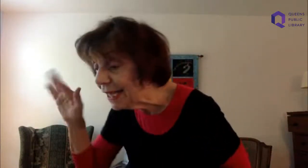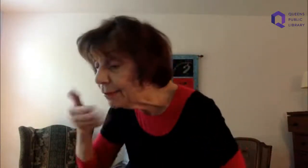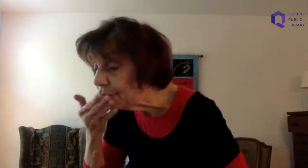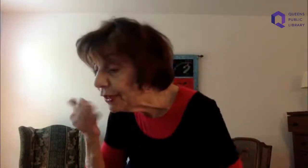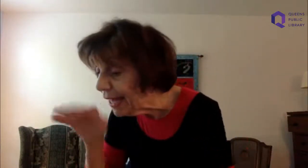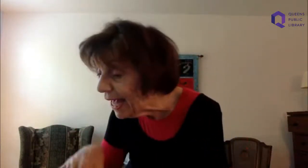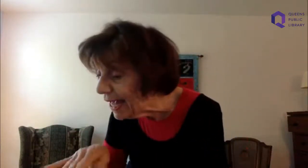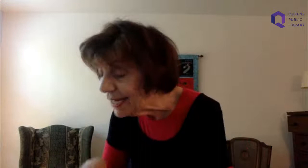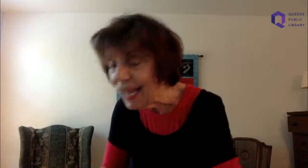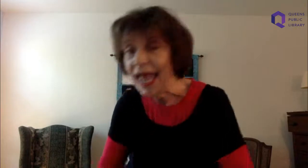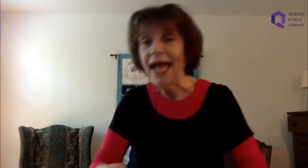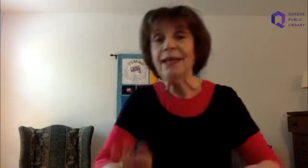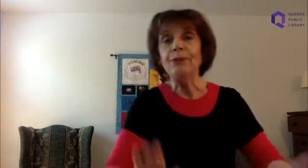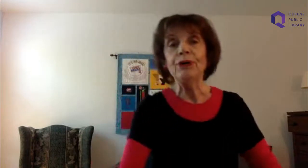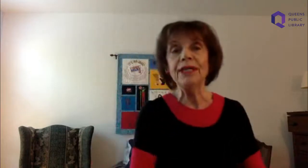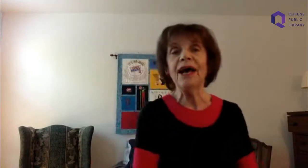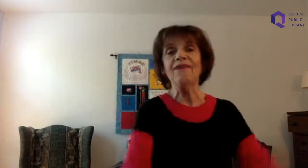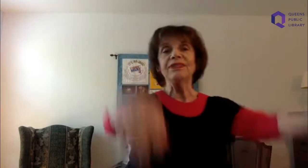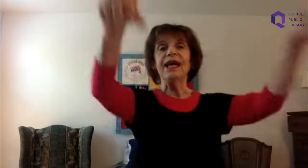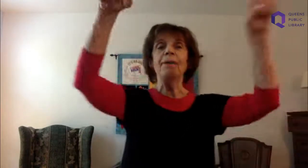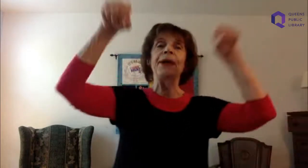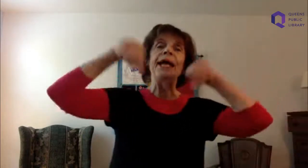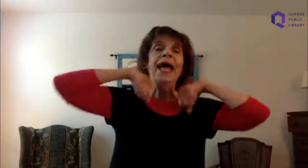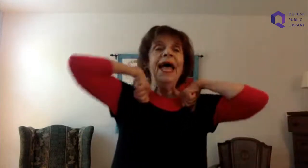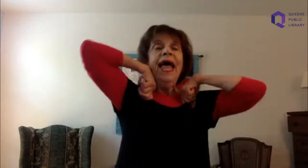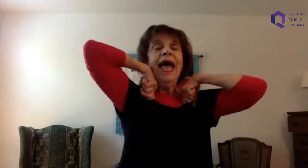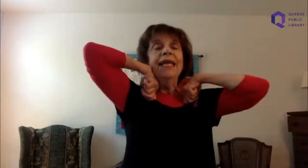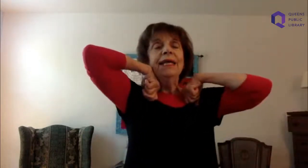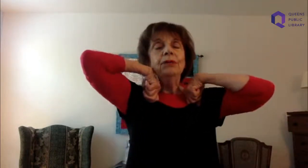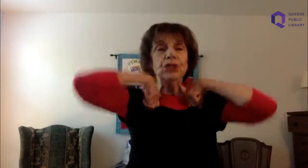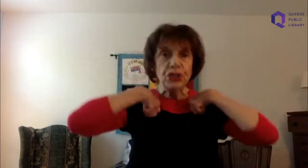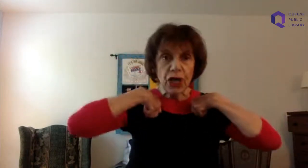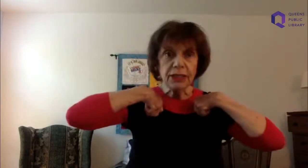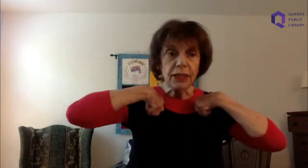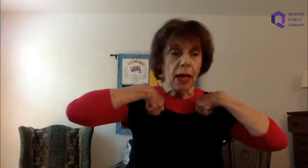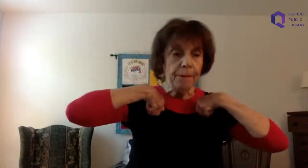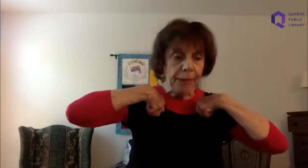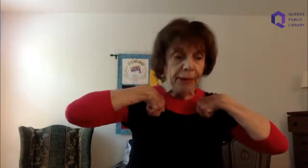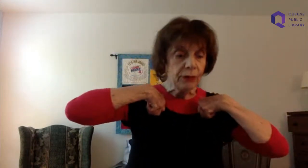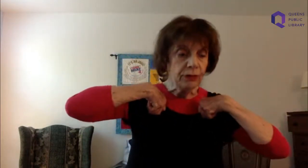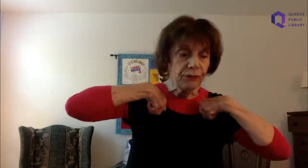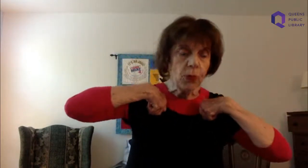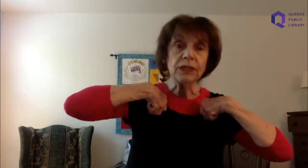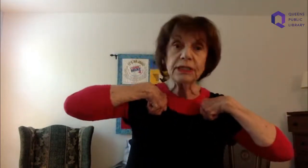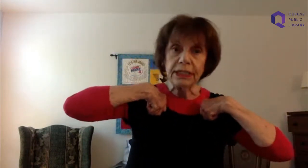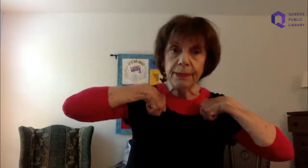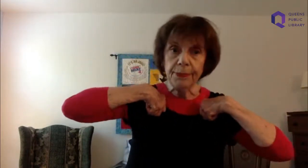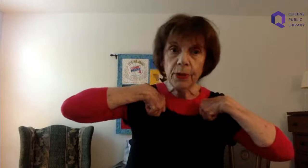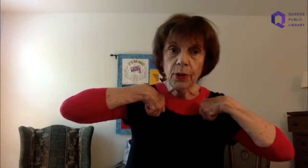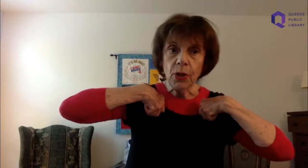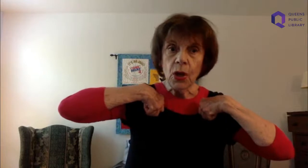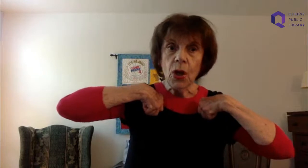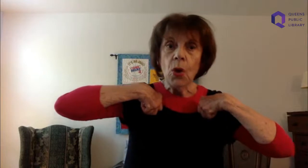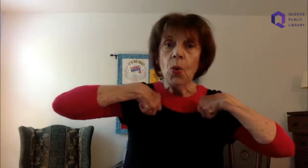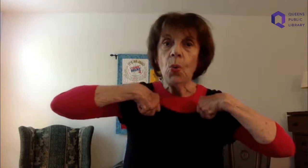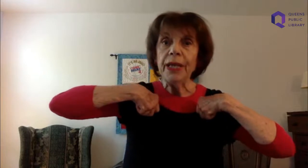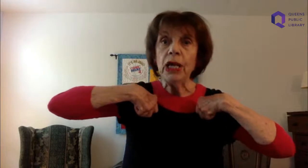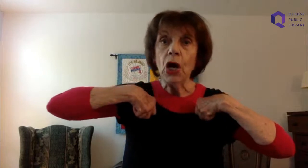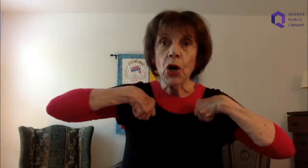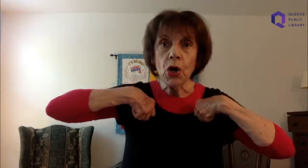to him, good night. And he pulled the covers up and he was just about to fall asleep when he